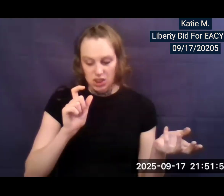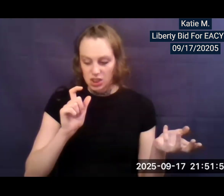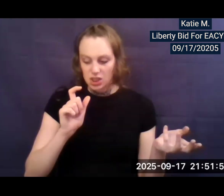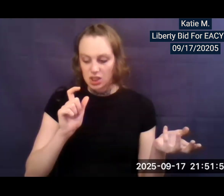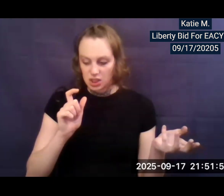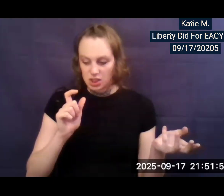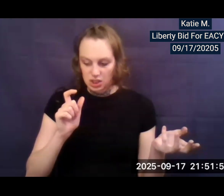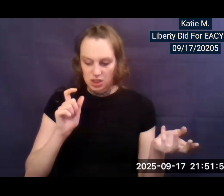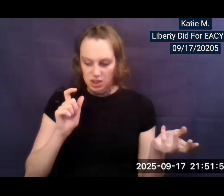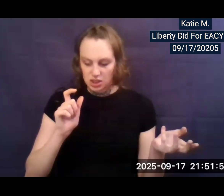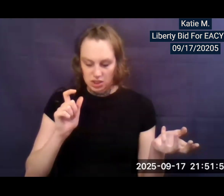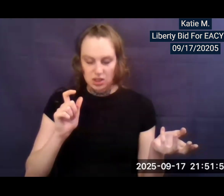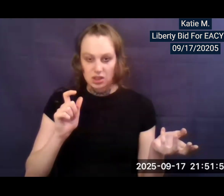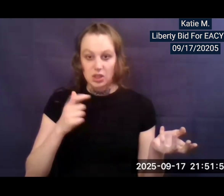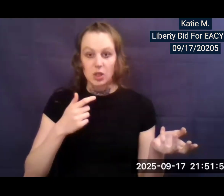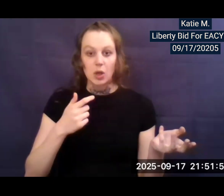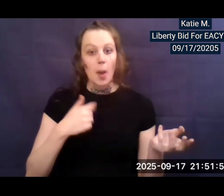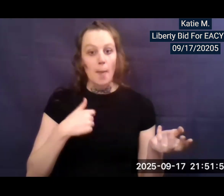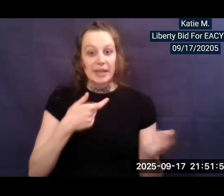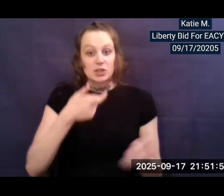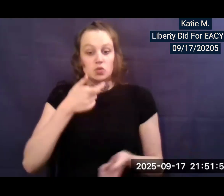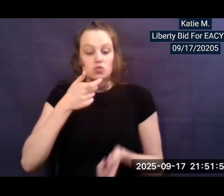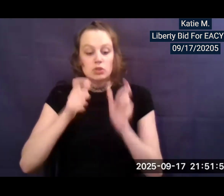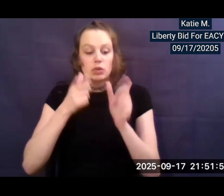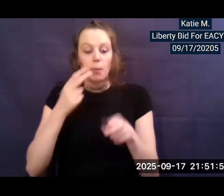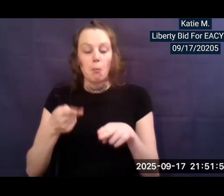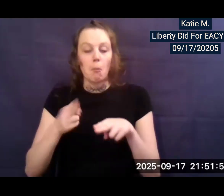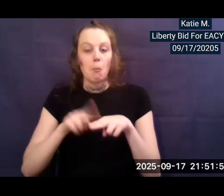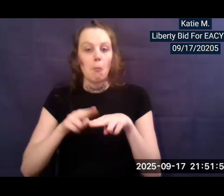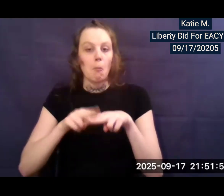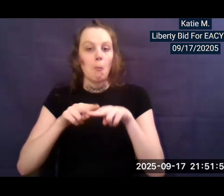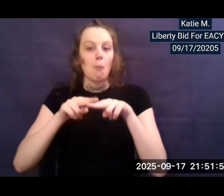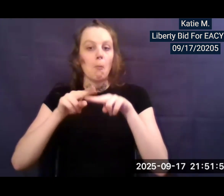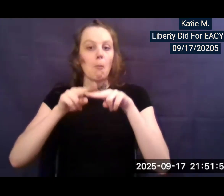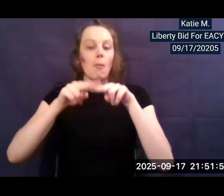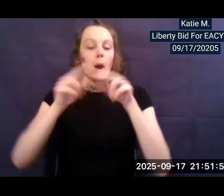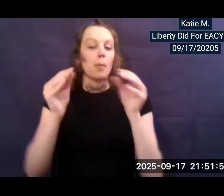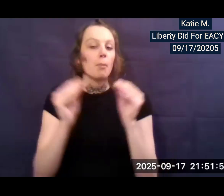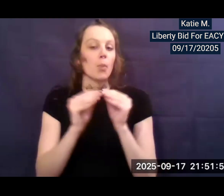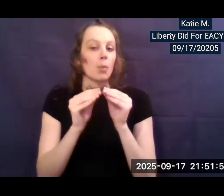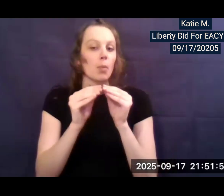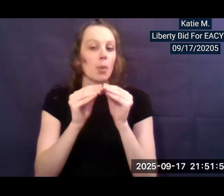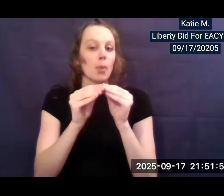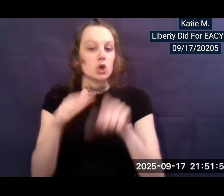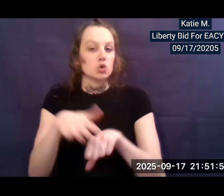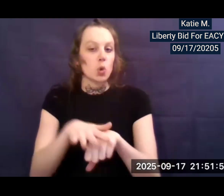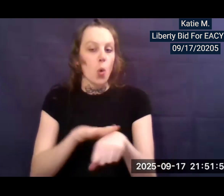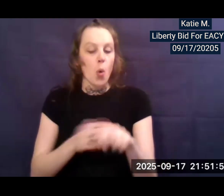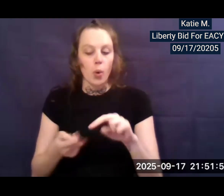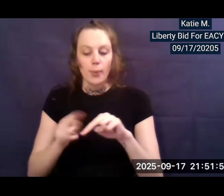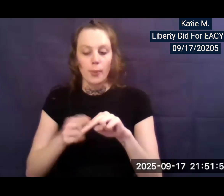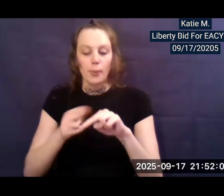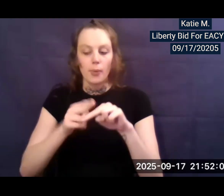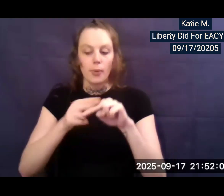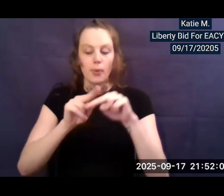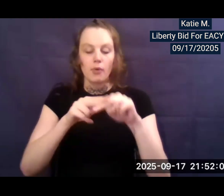increased gradually over the years, I would say, from just like Thursday, I mean, excuse like Friday, Saturday, maybe Thursday